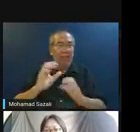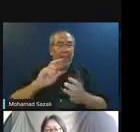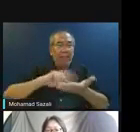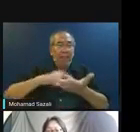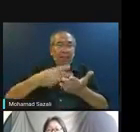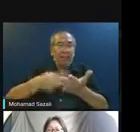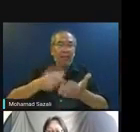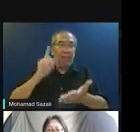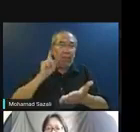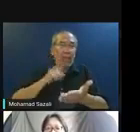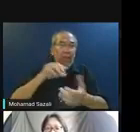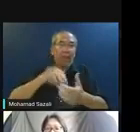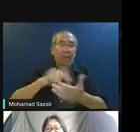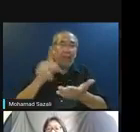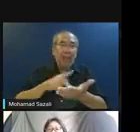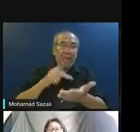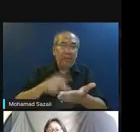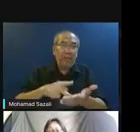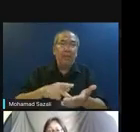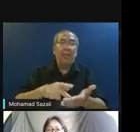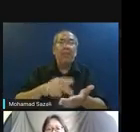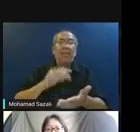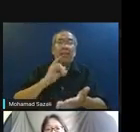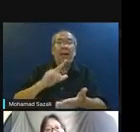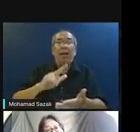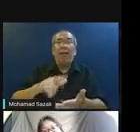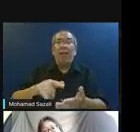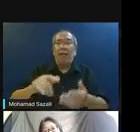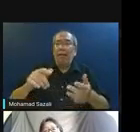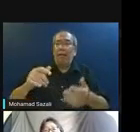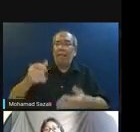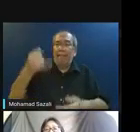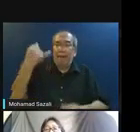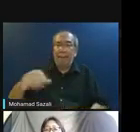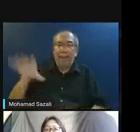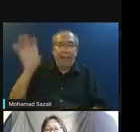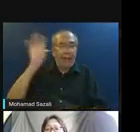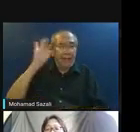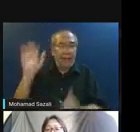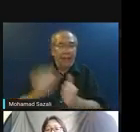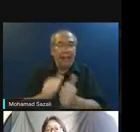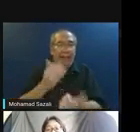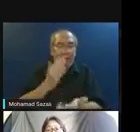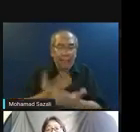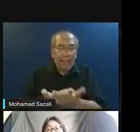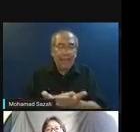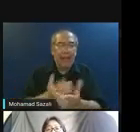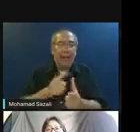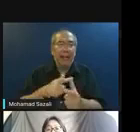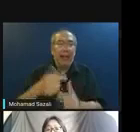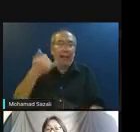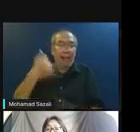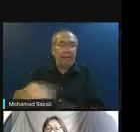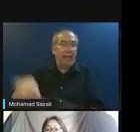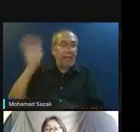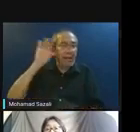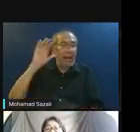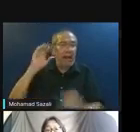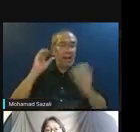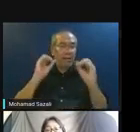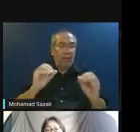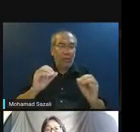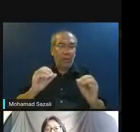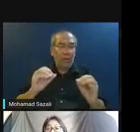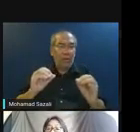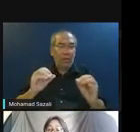harsh, kasar to say even the word peka. But no, because the word peka itself, as you seen earlier in the kamus DPP,